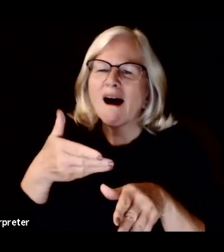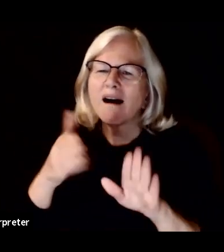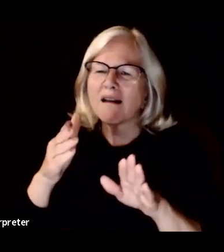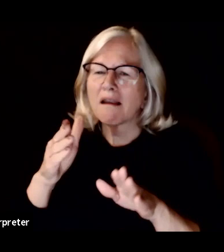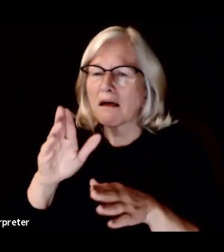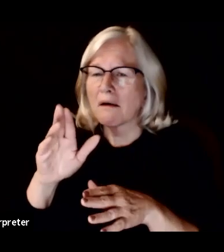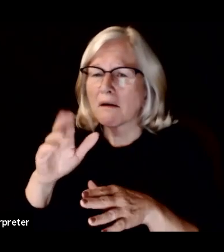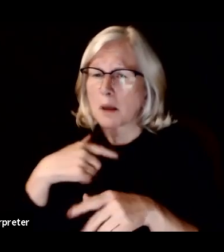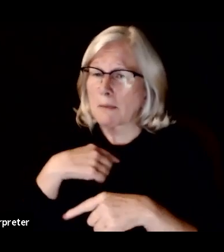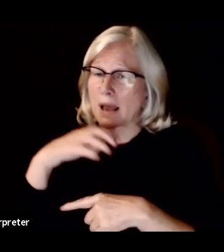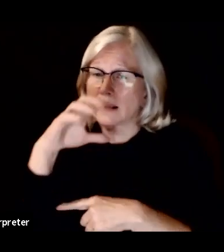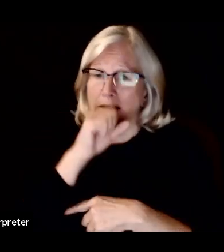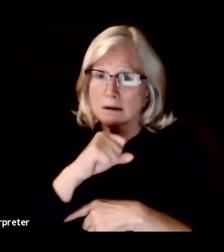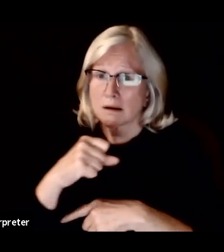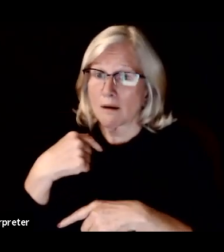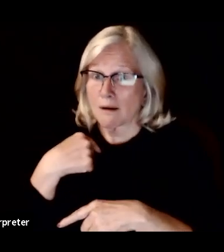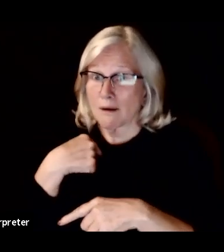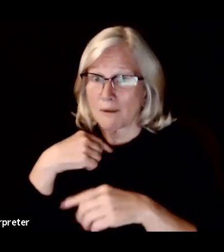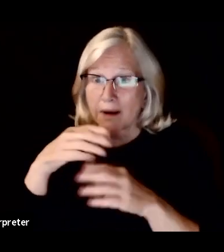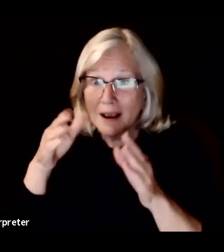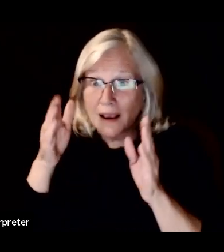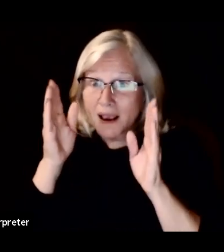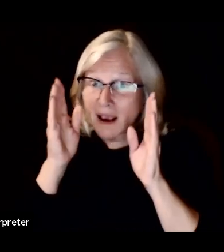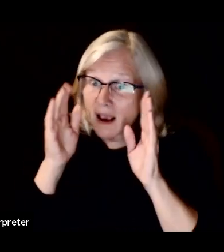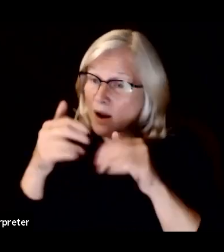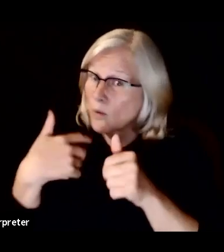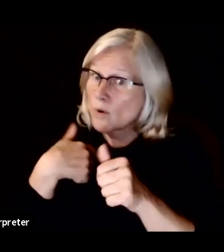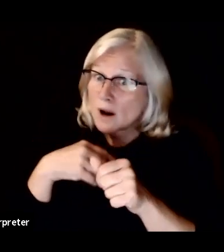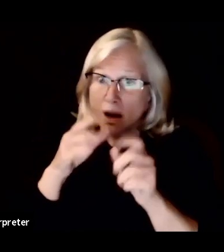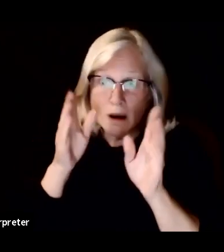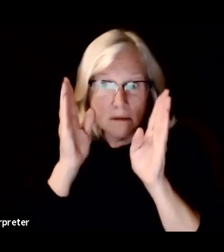long. Yeah, I don't. Sorry.